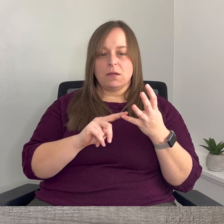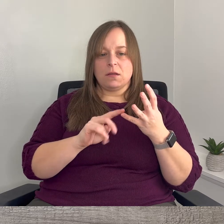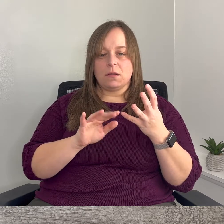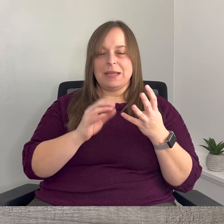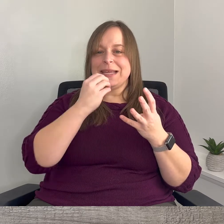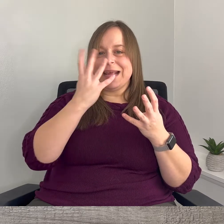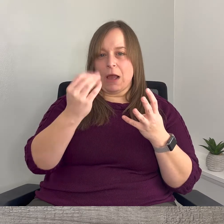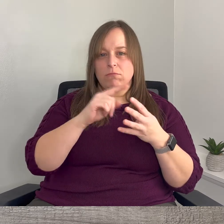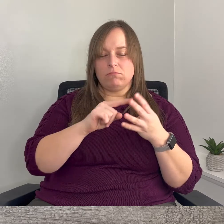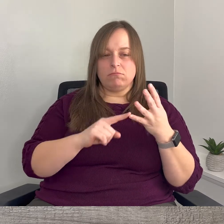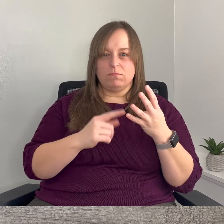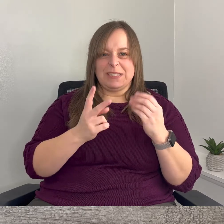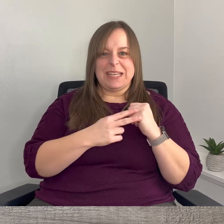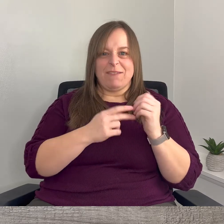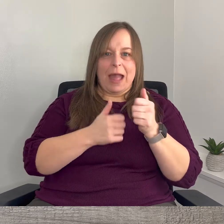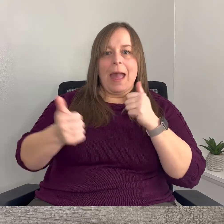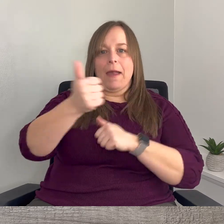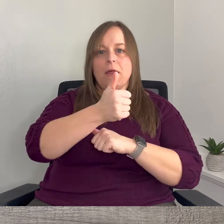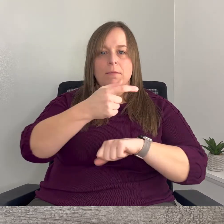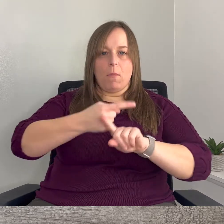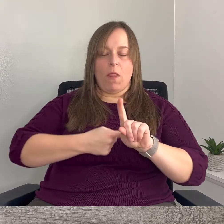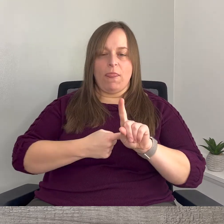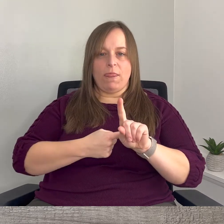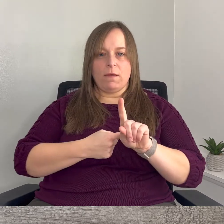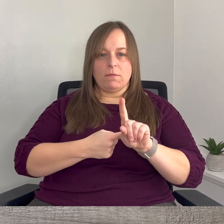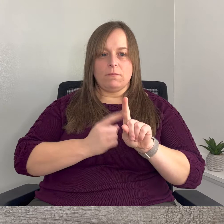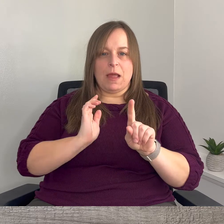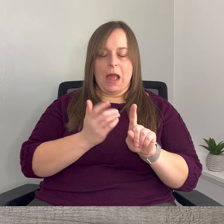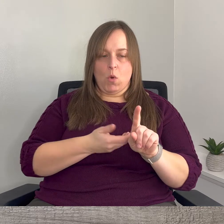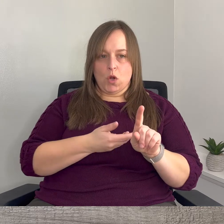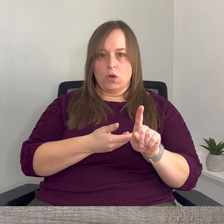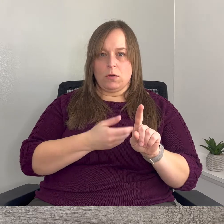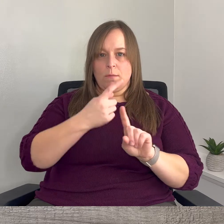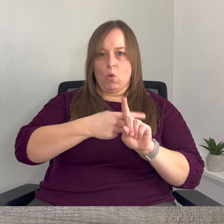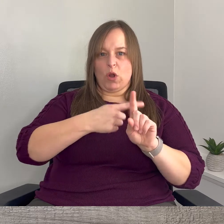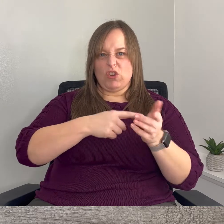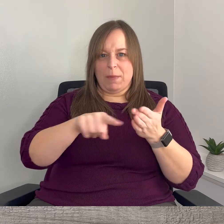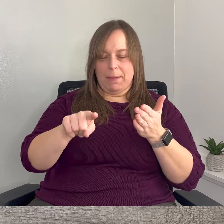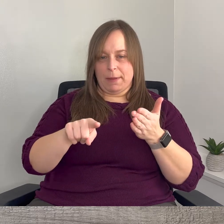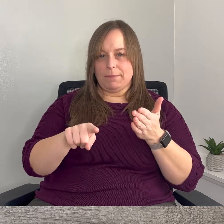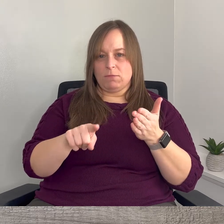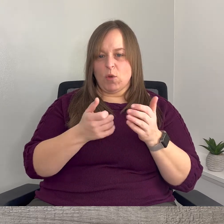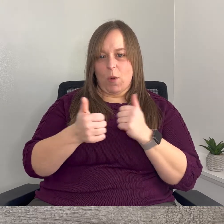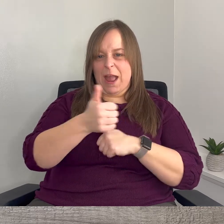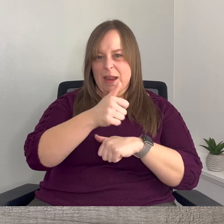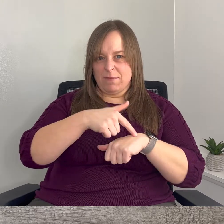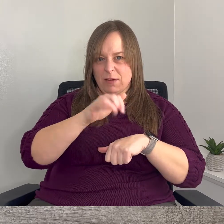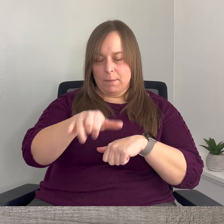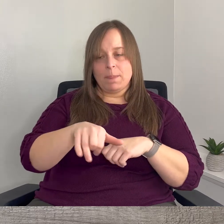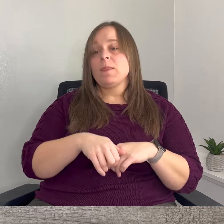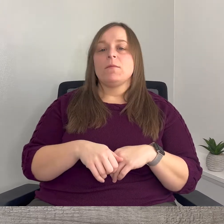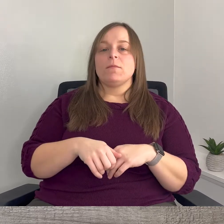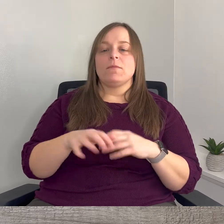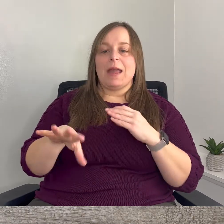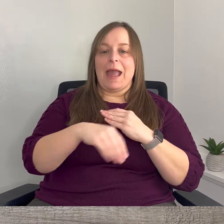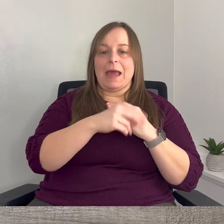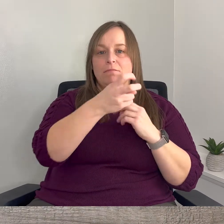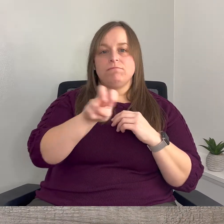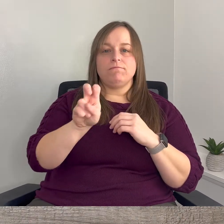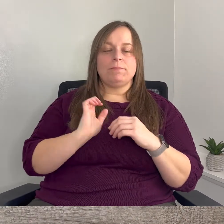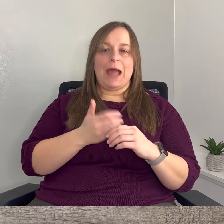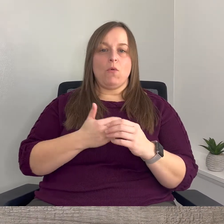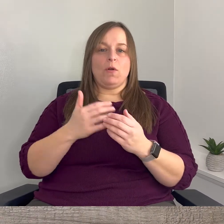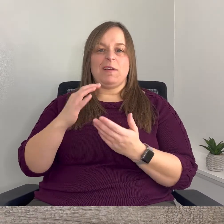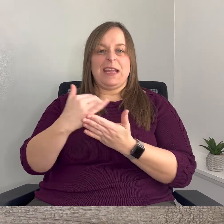Amazon, and eating out. I save that in a month in advance as well as our mortgage payment. So that will